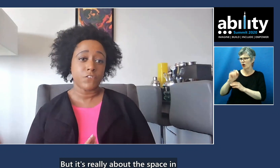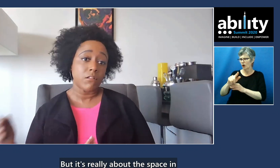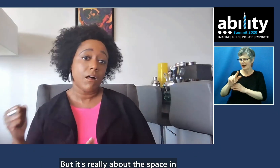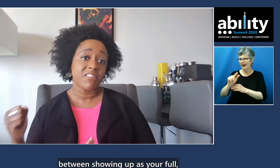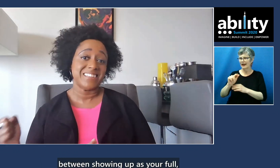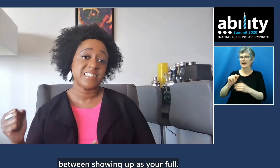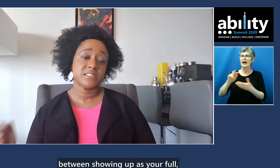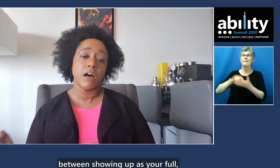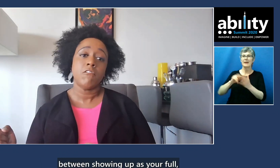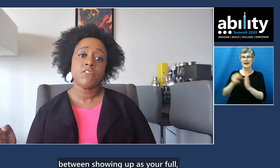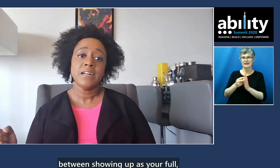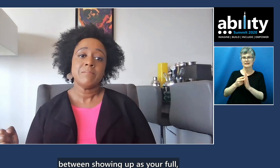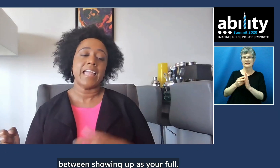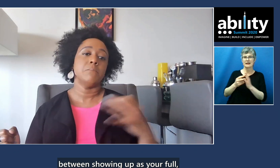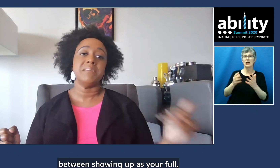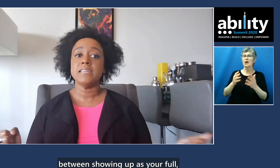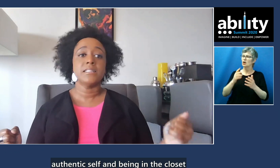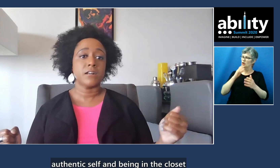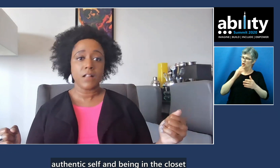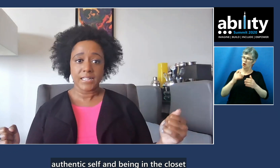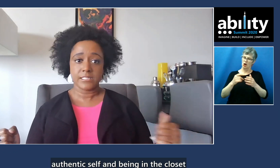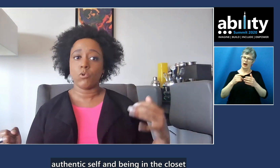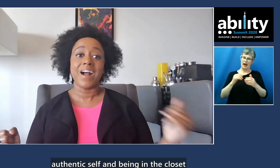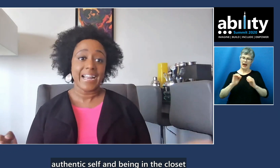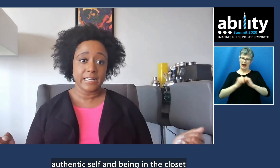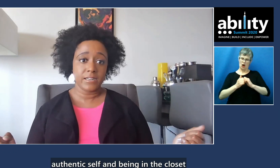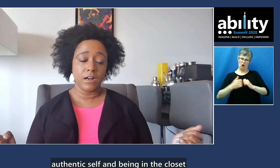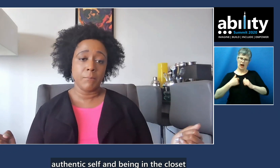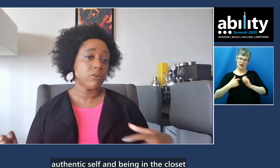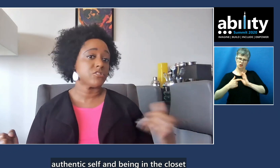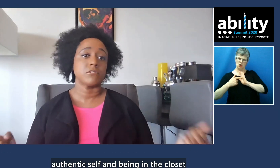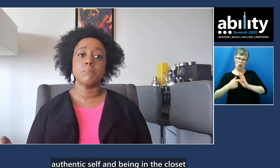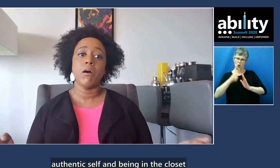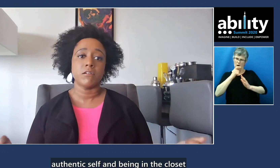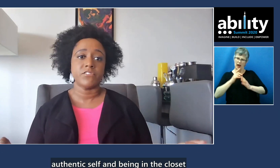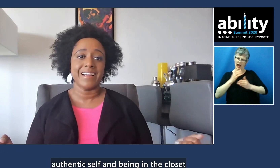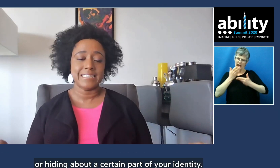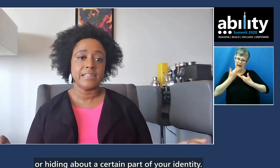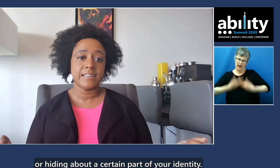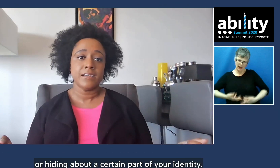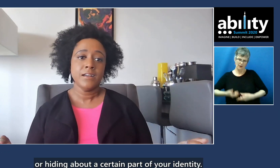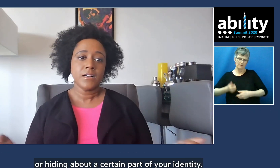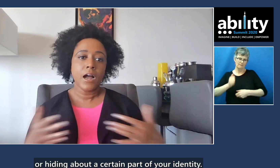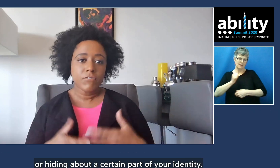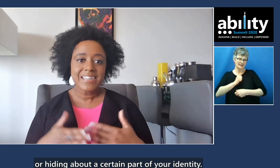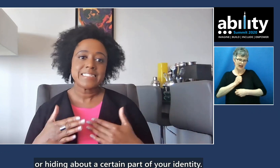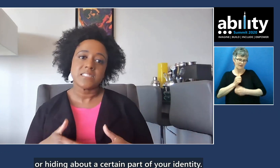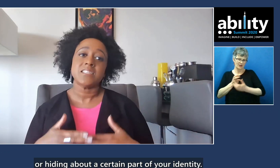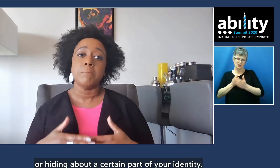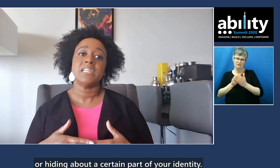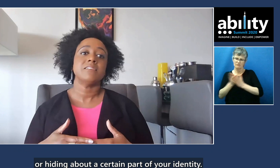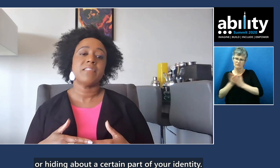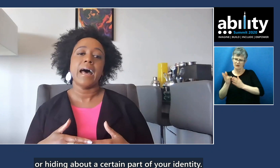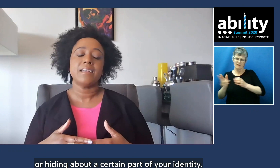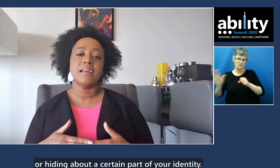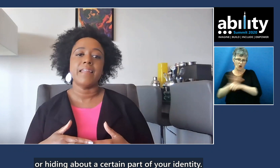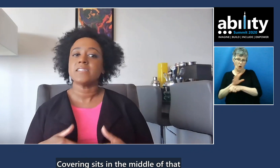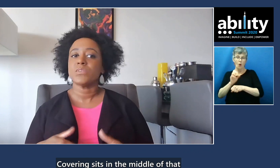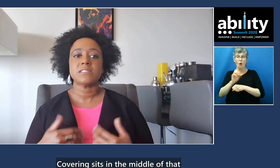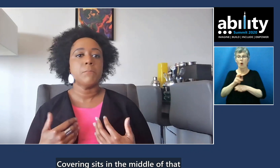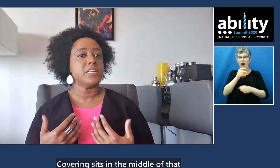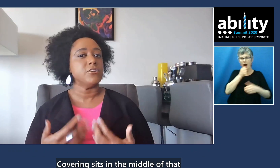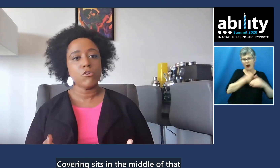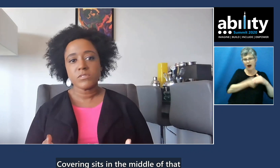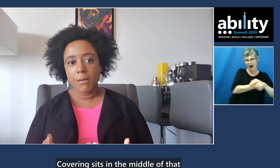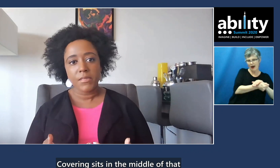up as your full authentic self and being in the closet or hiding about a certain part of your identity. Covering sits in the middle of that. And